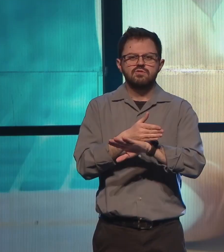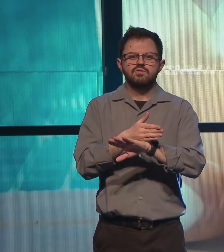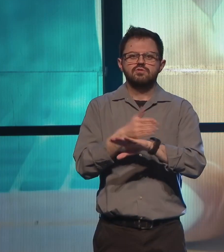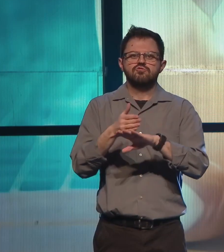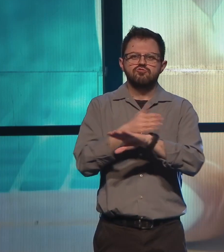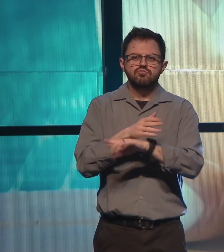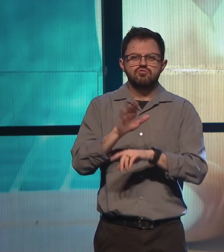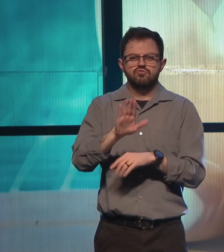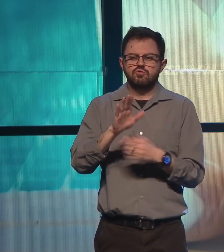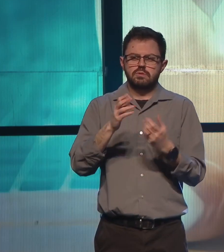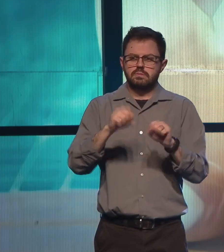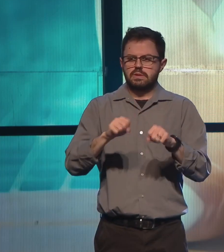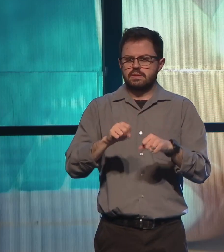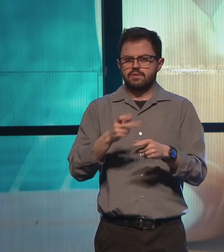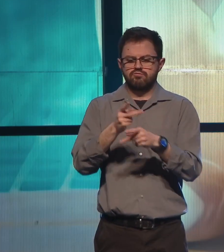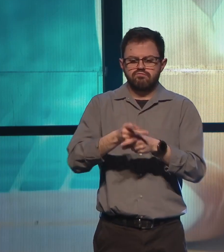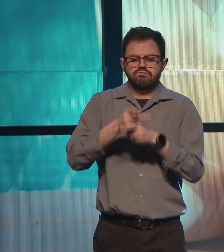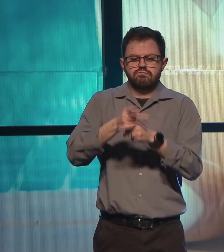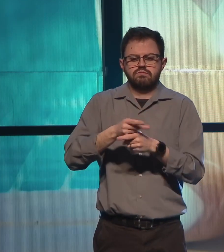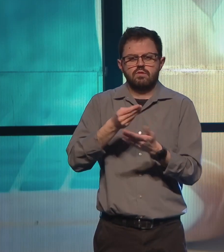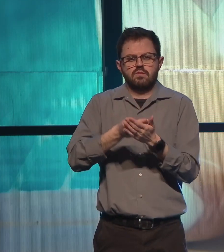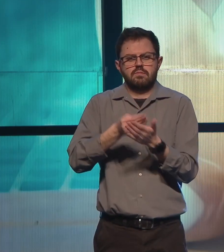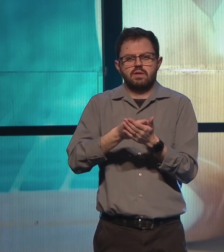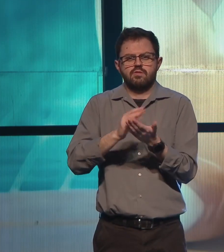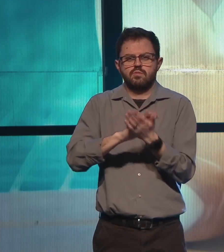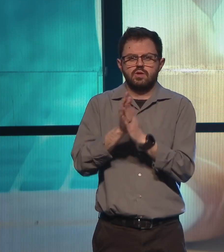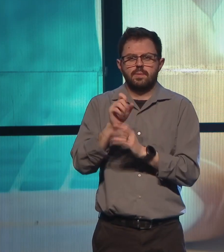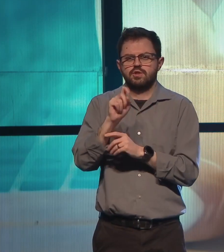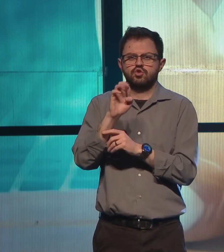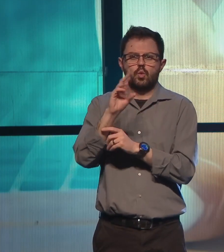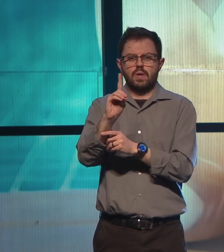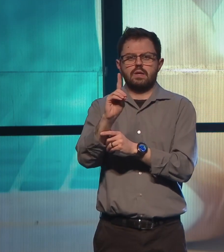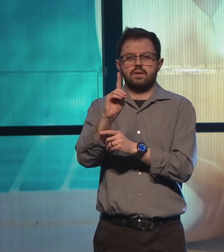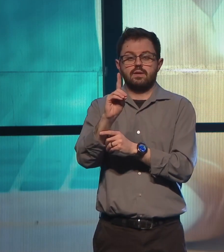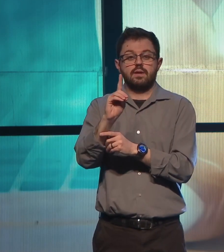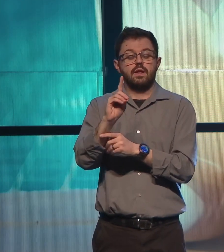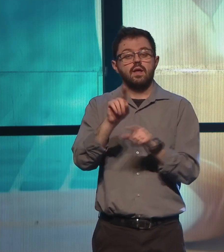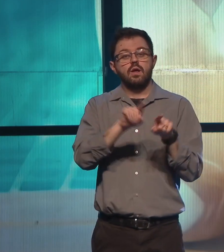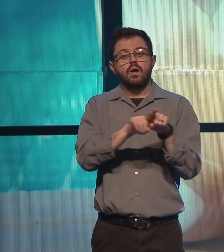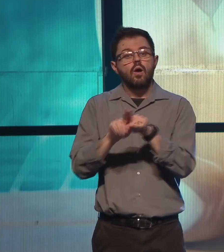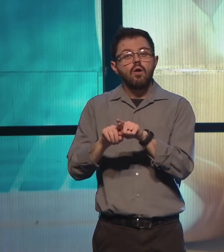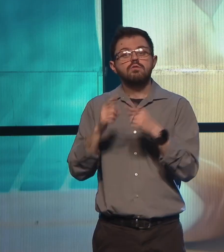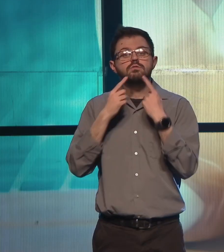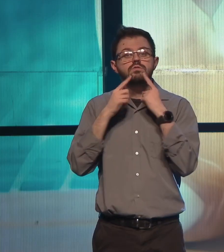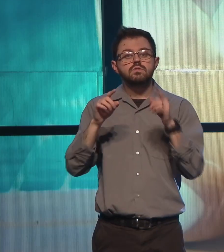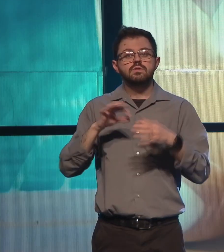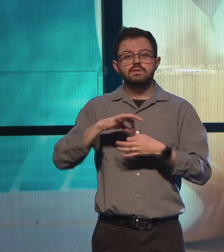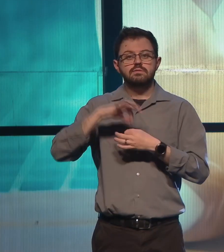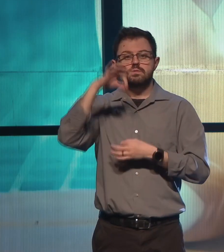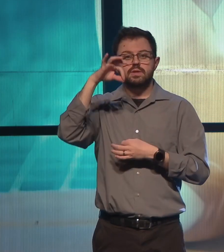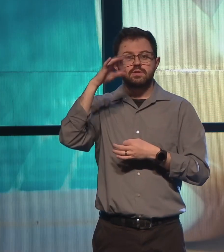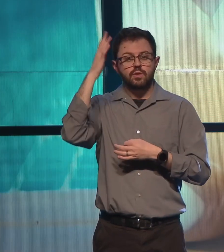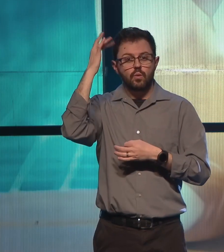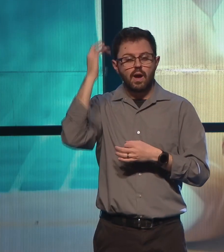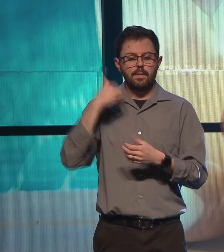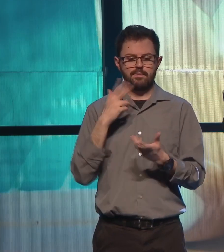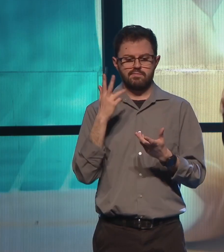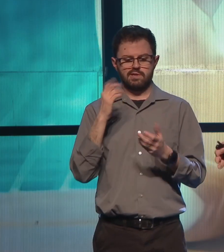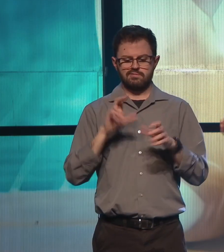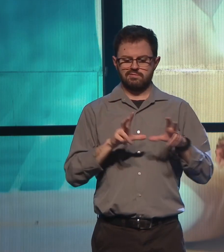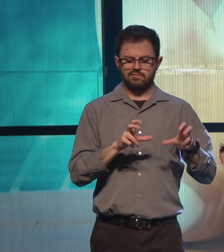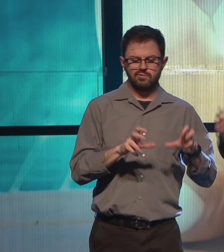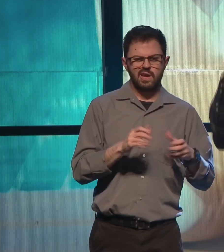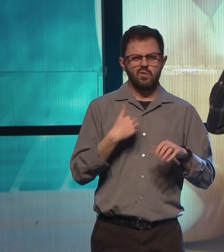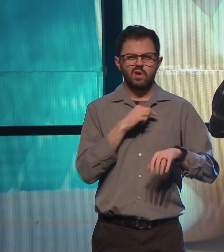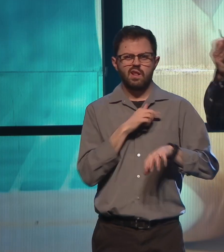steward. The giver flourishes spiritually because generosity breaks the power of greed in our lives. You want to break the power of